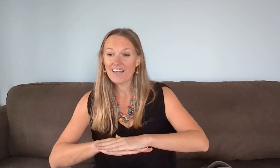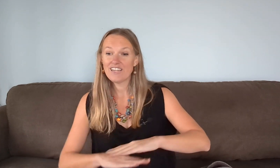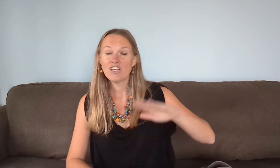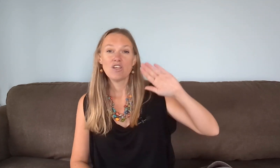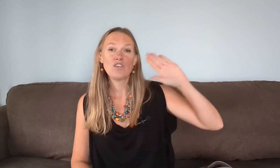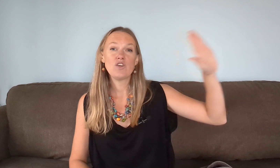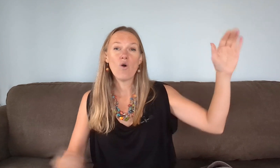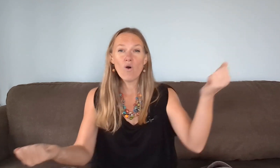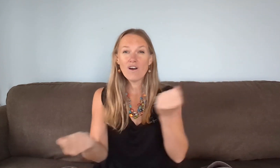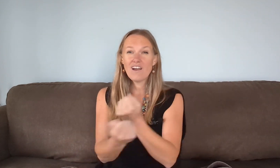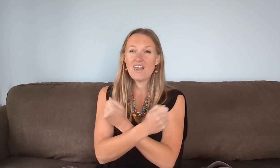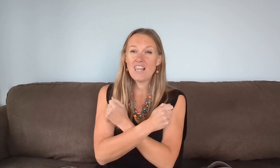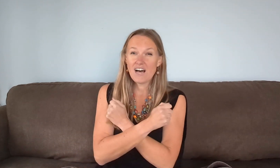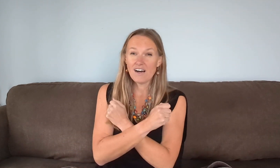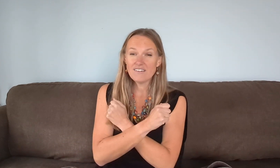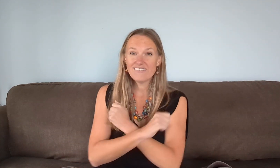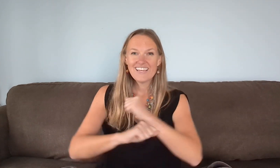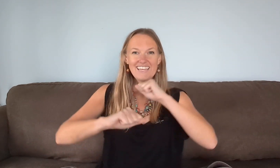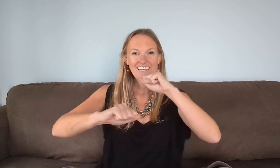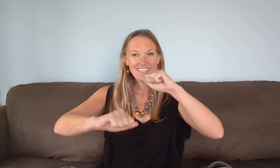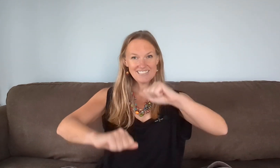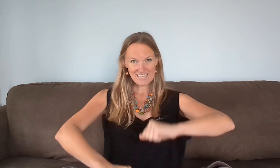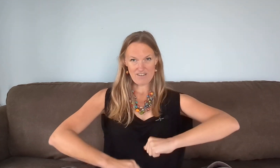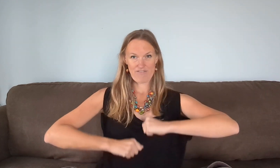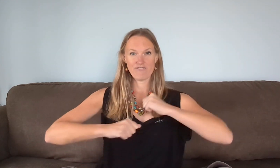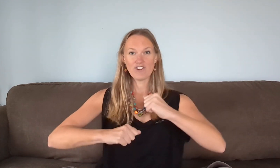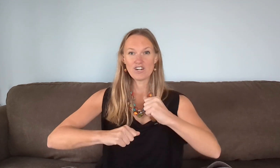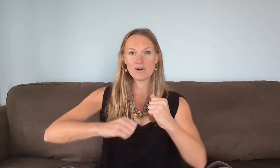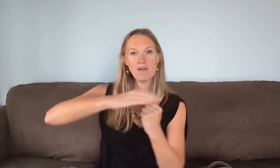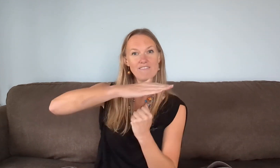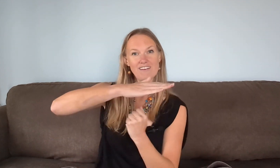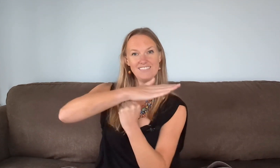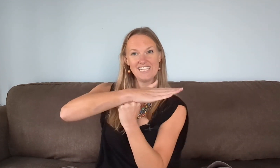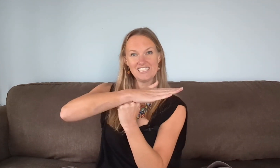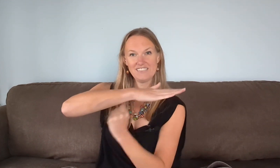upon your love. It is a firm foundation.